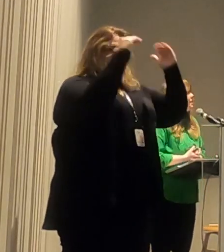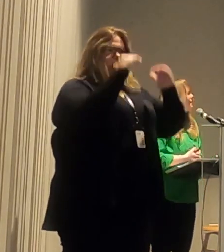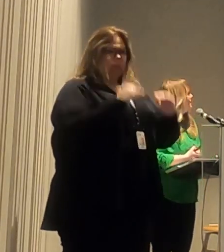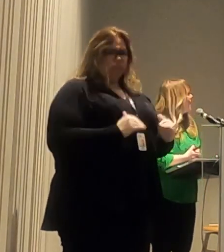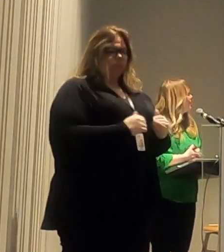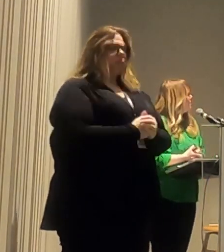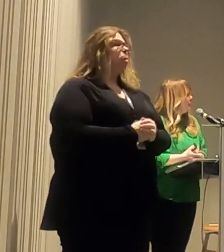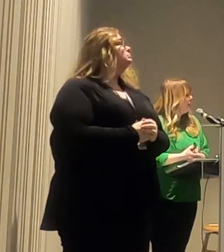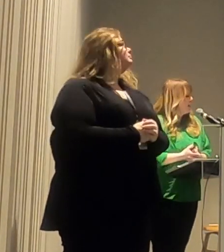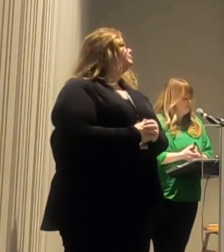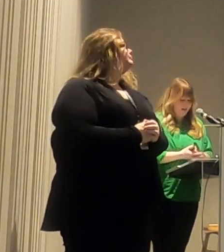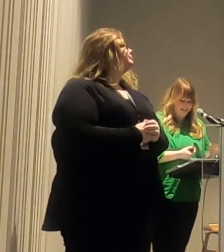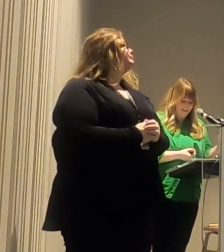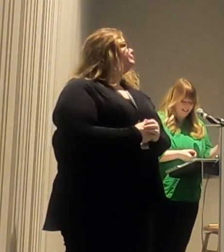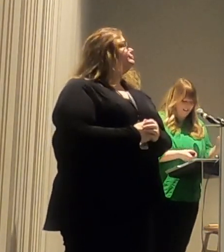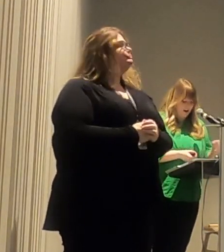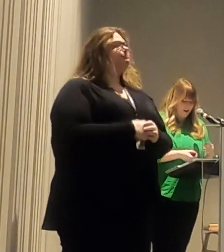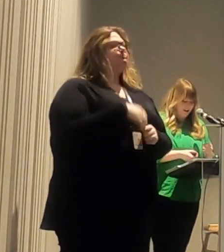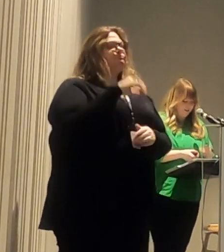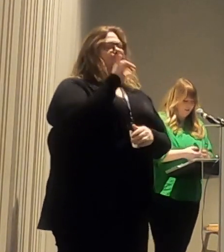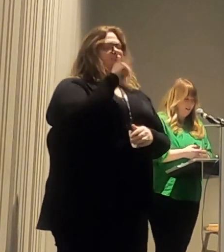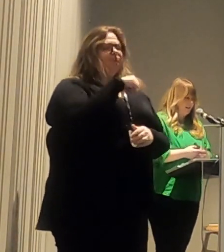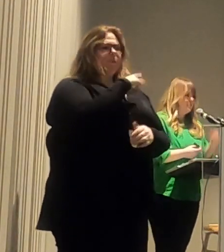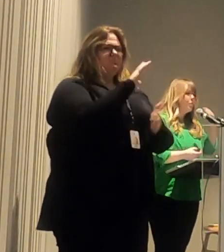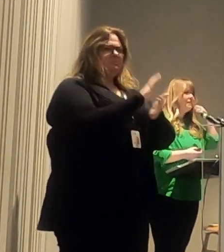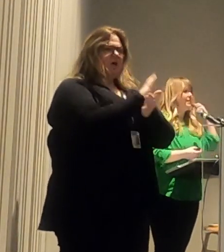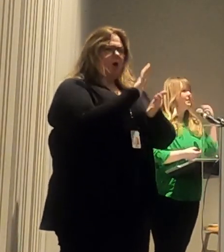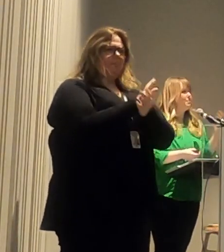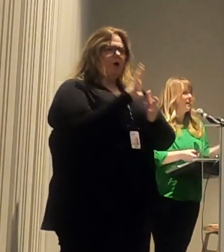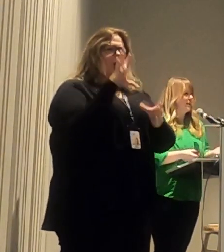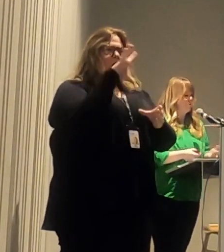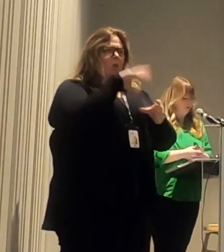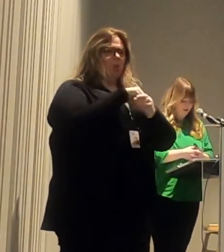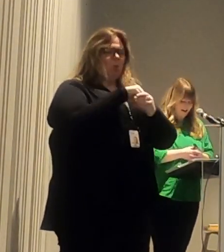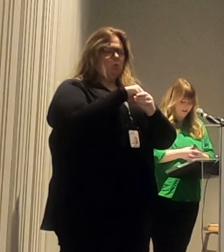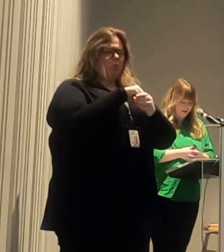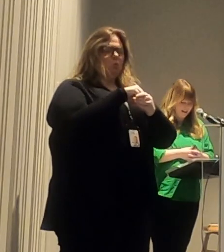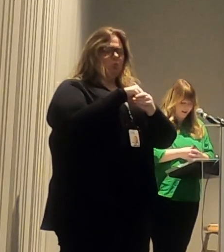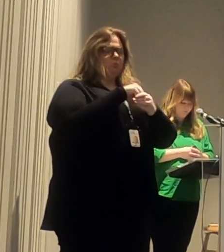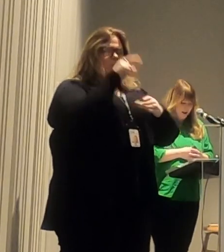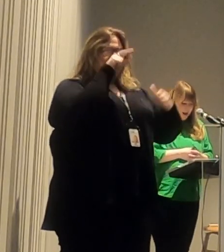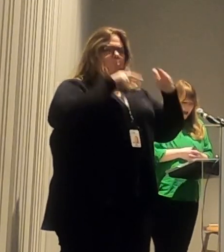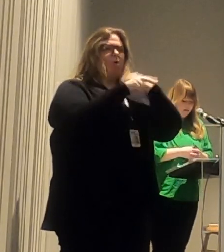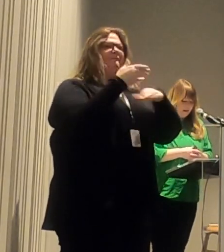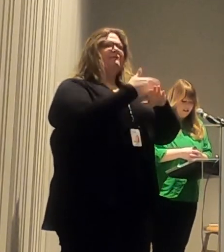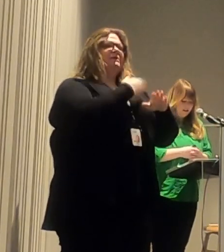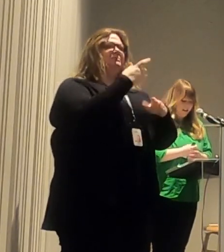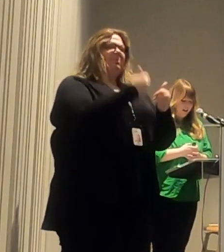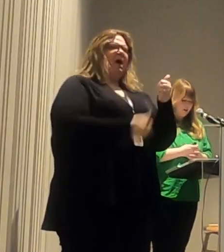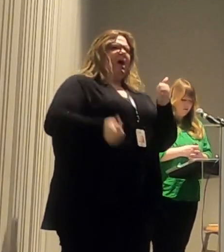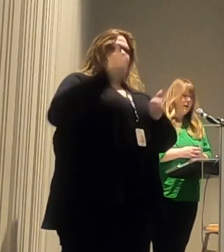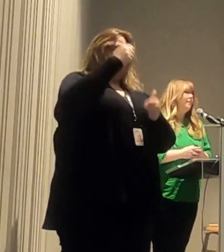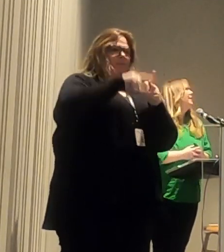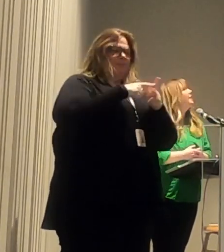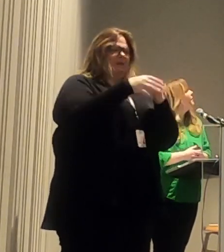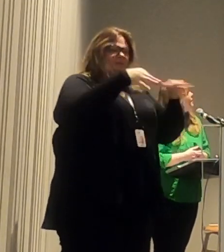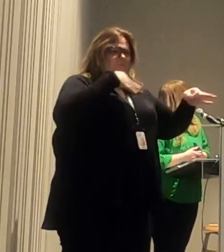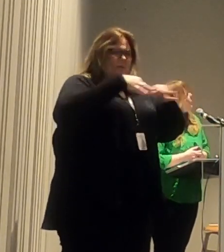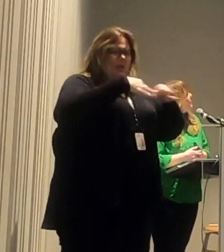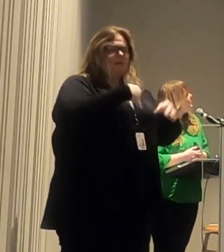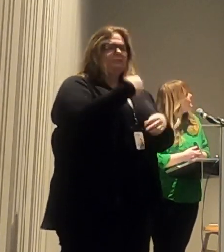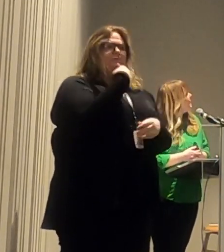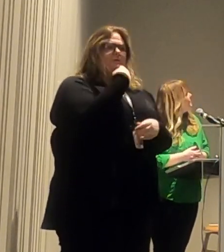So included in the document is this preface by the emperor at the beginning, and basically it goes